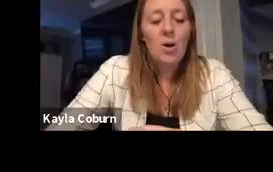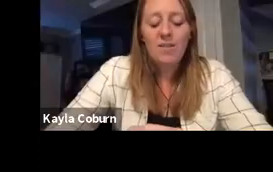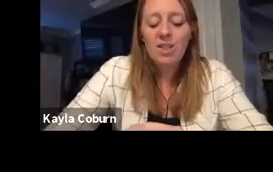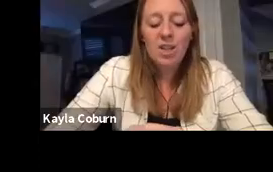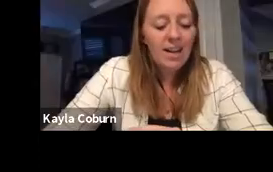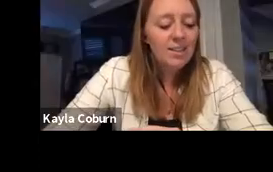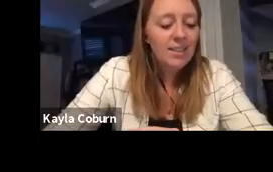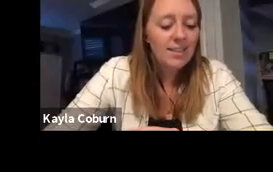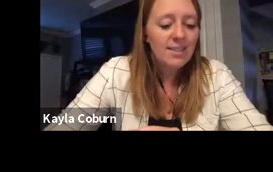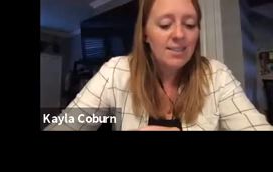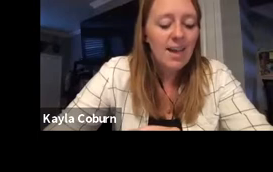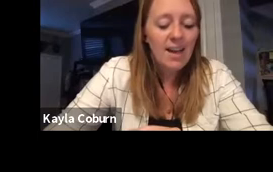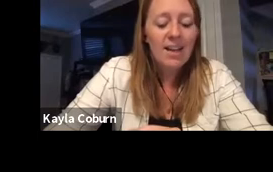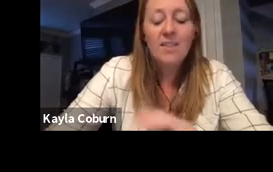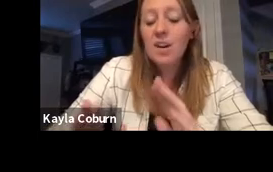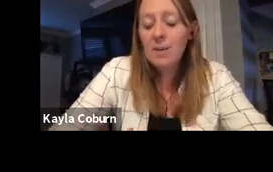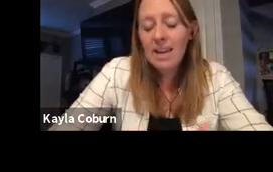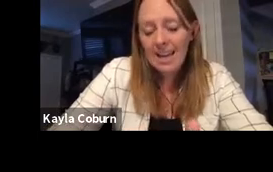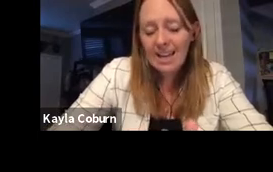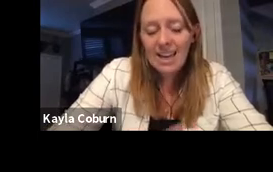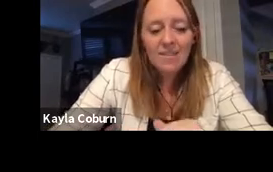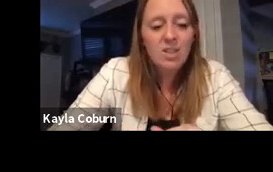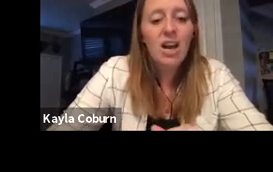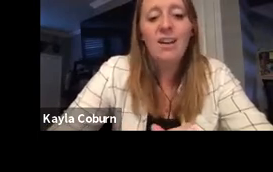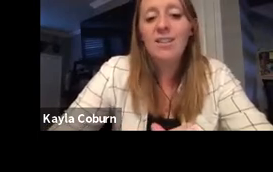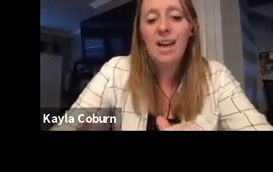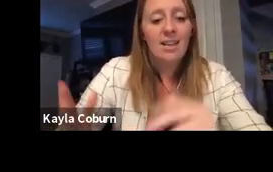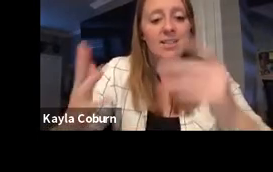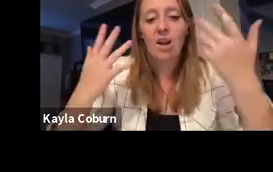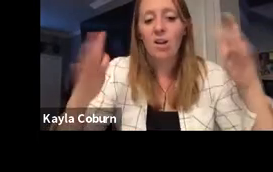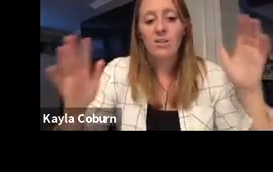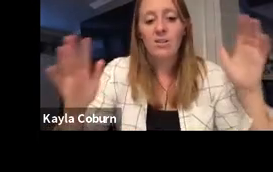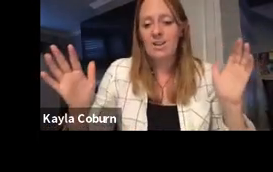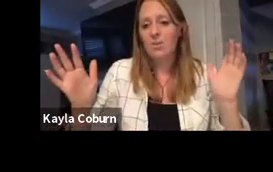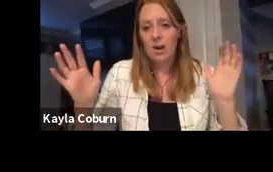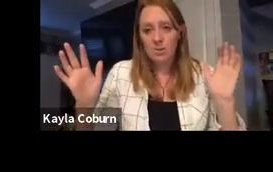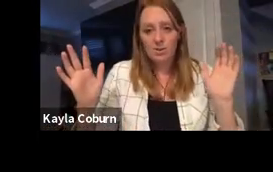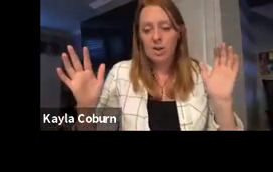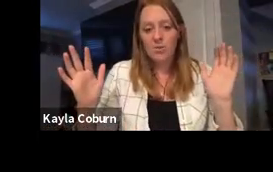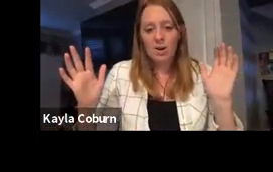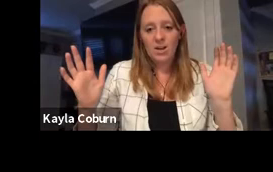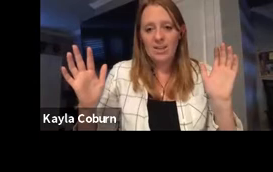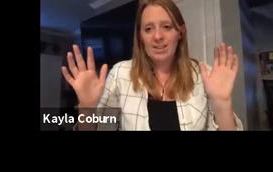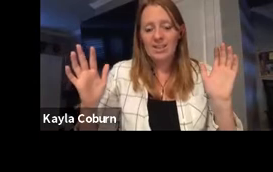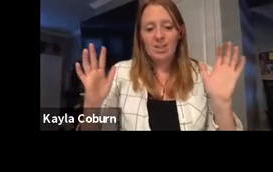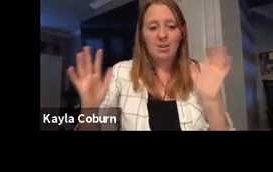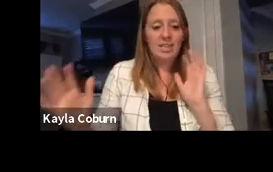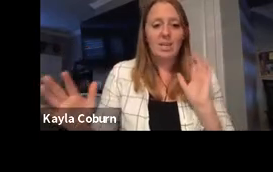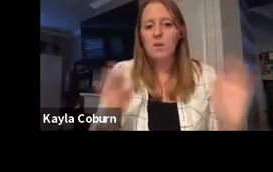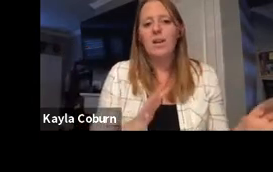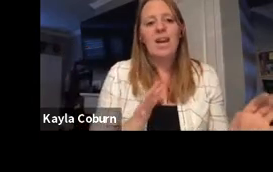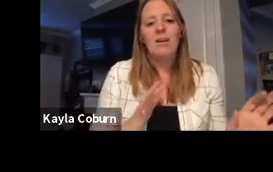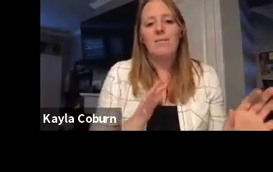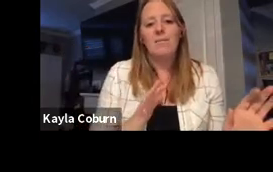So if a child, at the very beginning, if the child signs all done right when you start work, you need